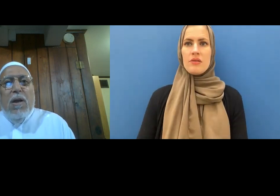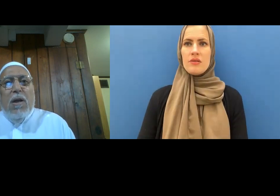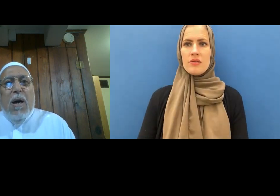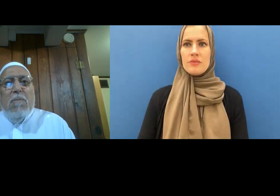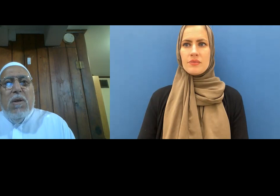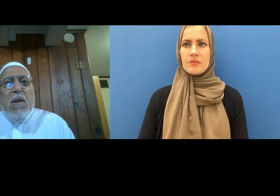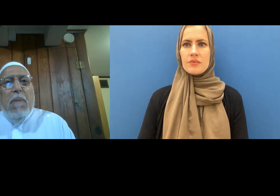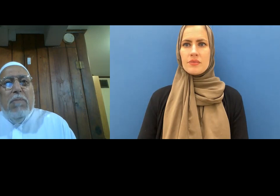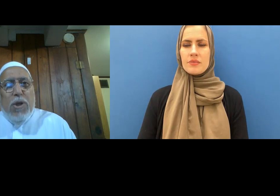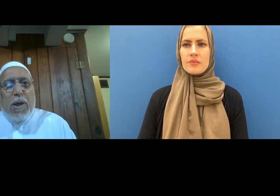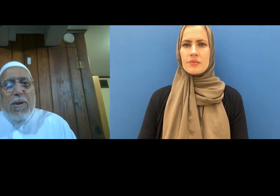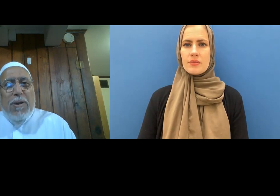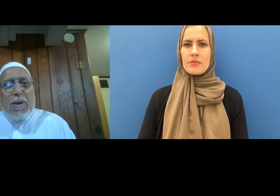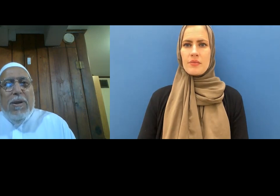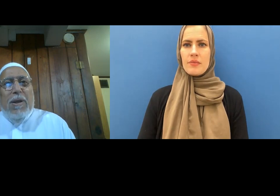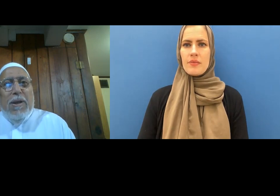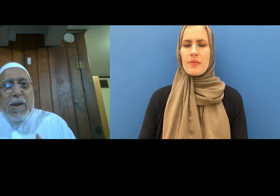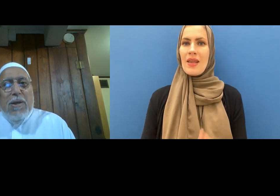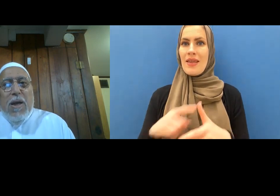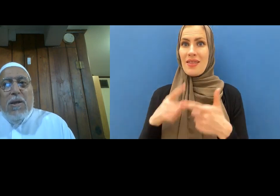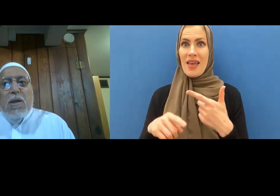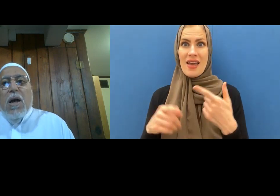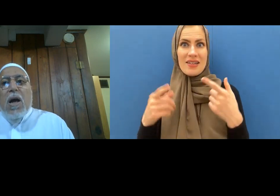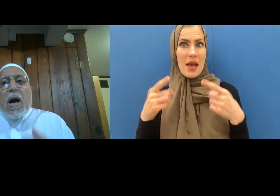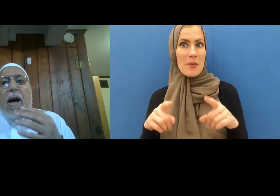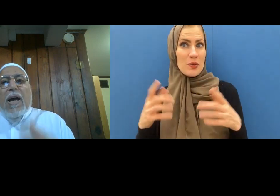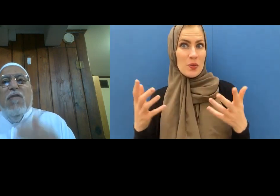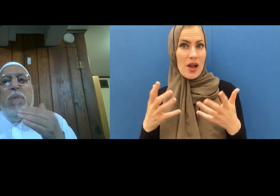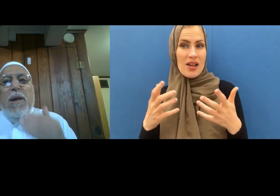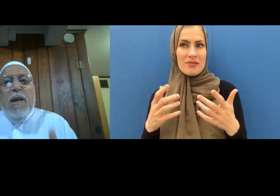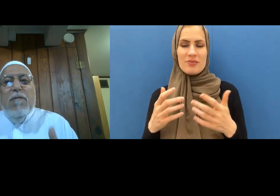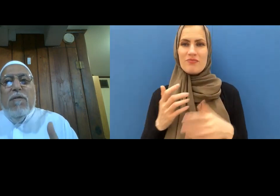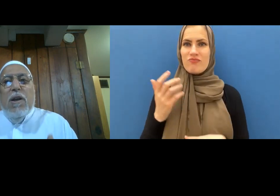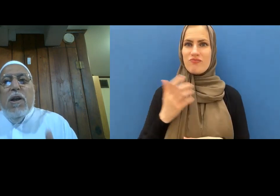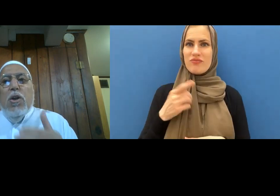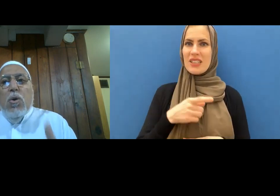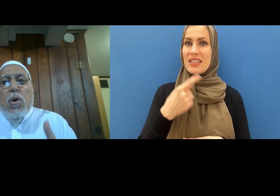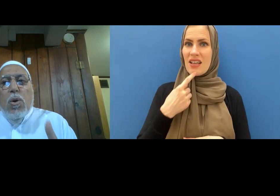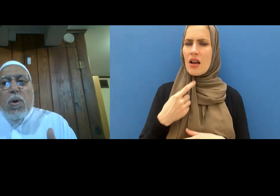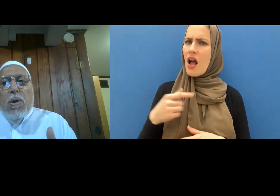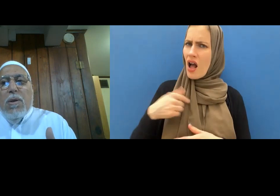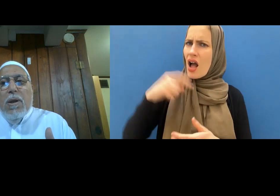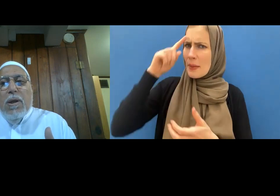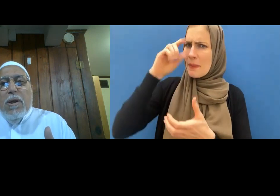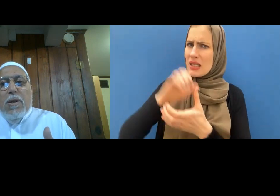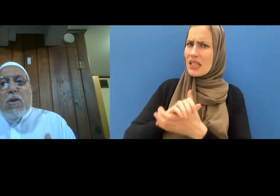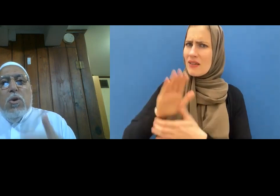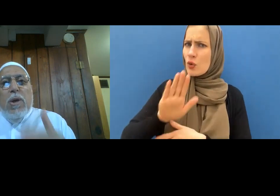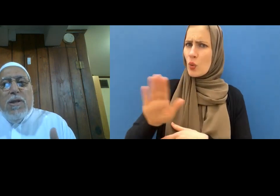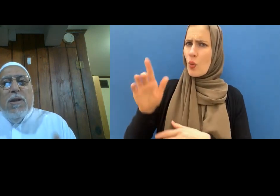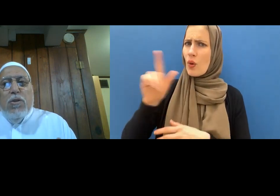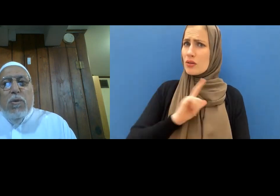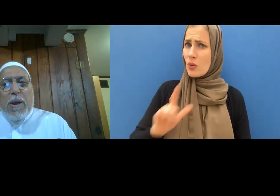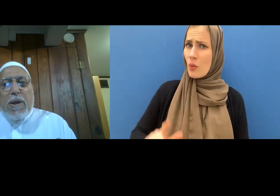And then comes the bombshell. He says, I have believed in your Lord,